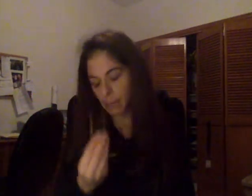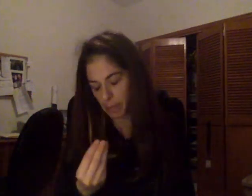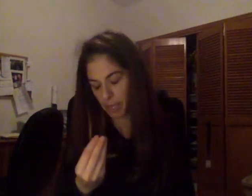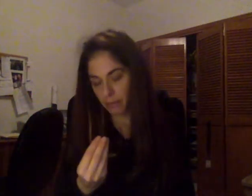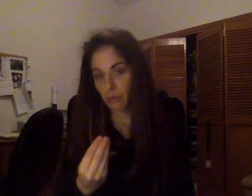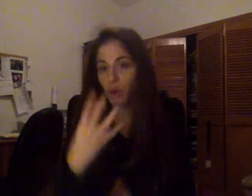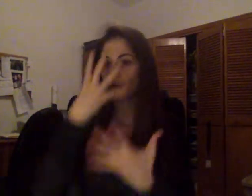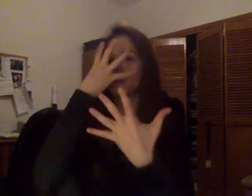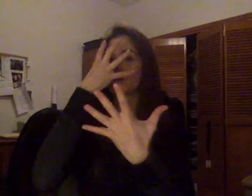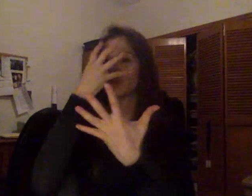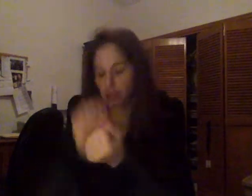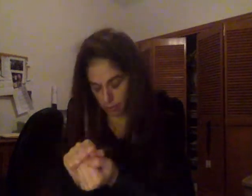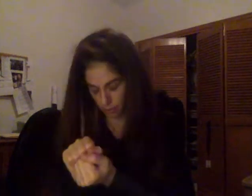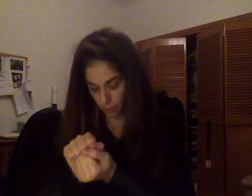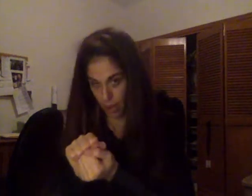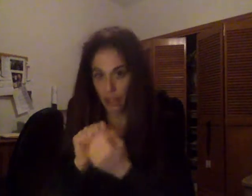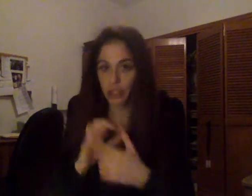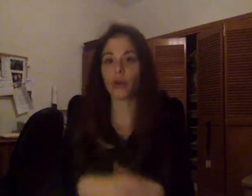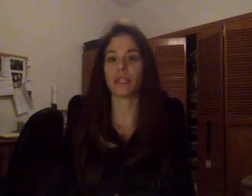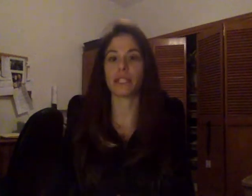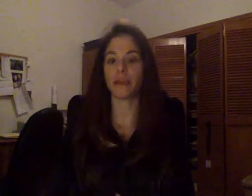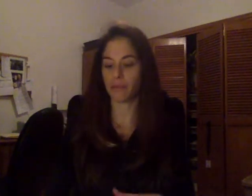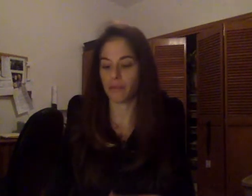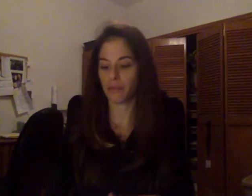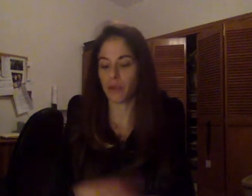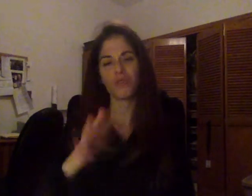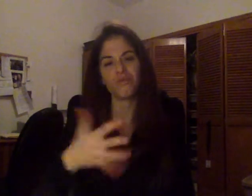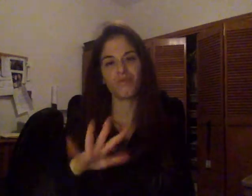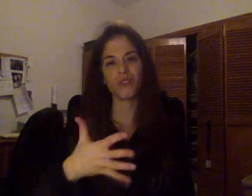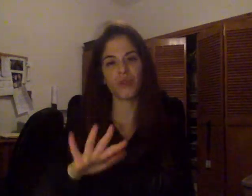Sleepy, or you can crash and go to sleep. So-so.